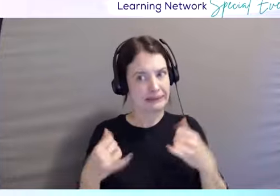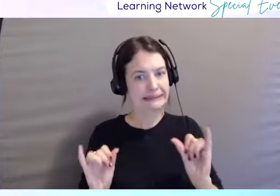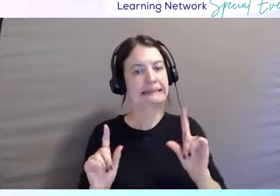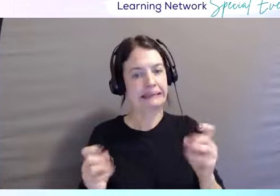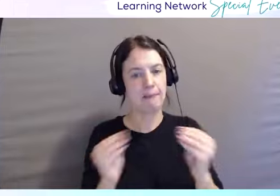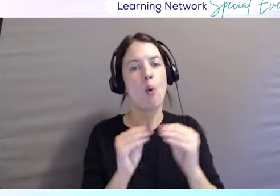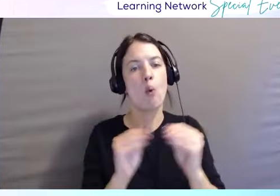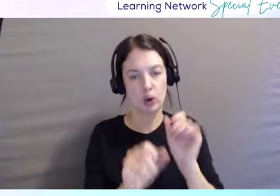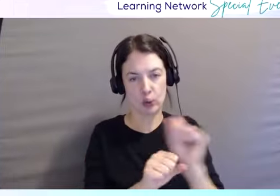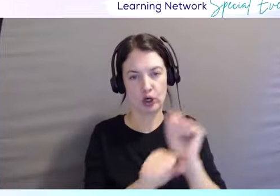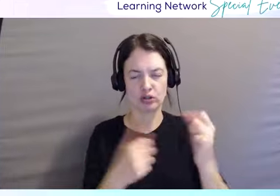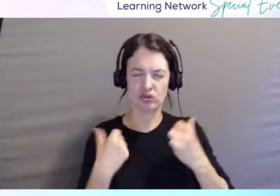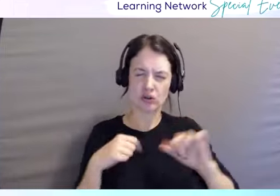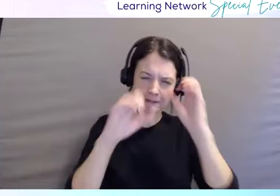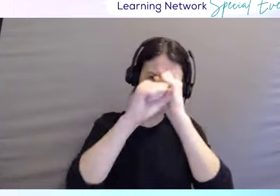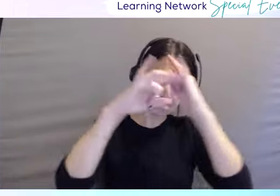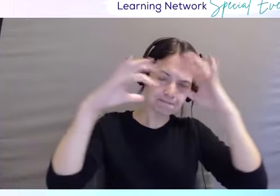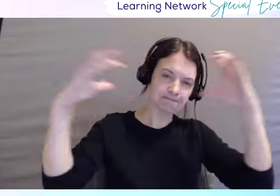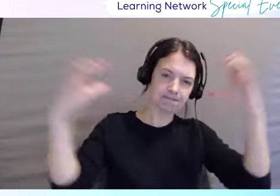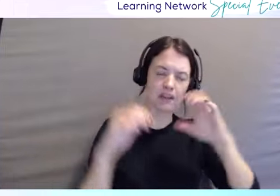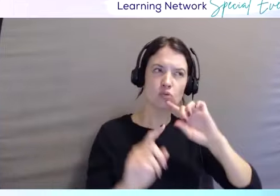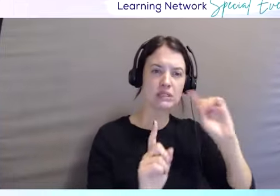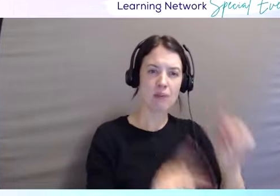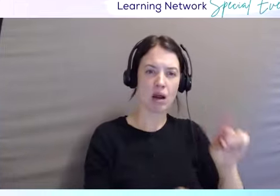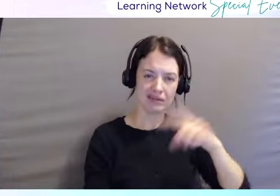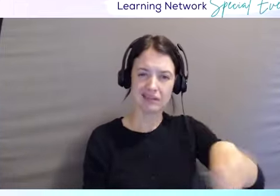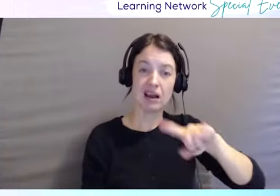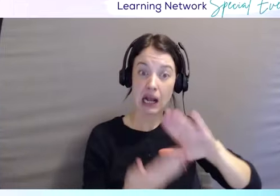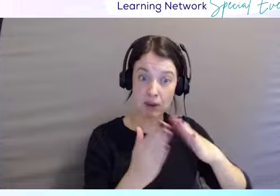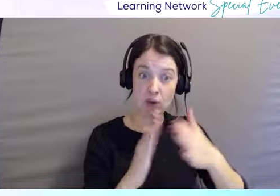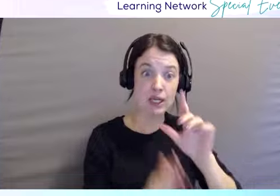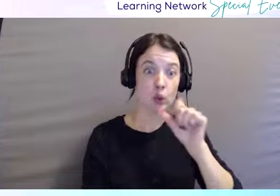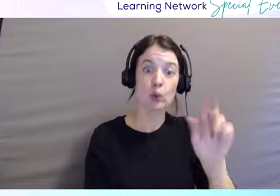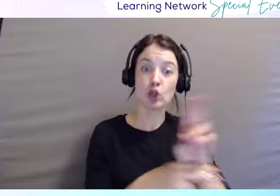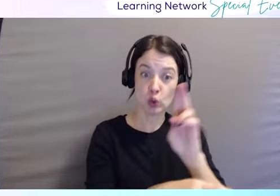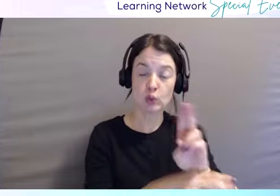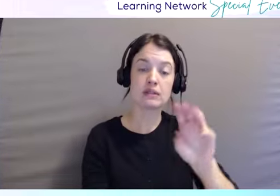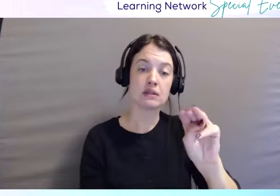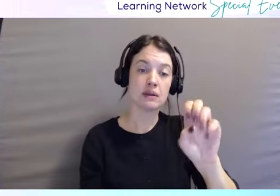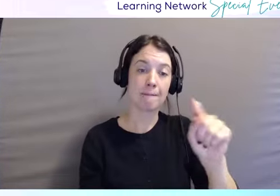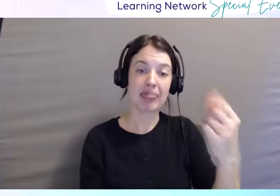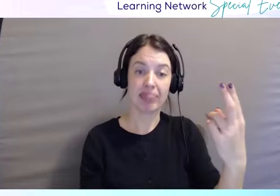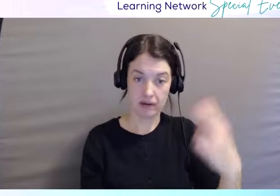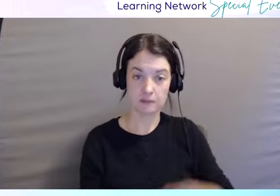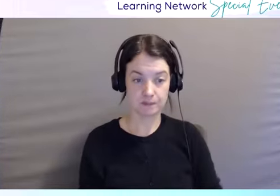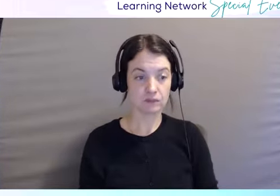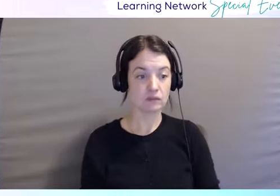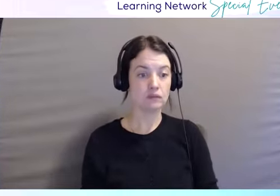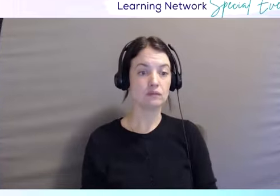and understand how we can best respond to women and men who are on meth. We did find that sexual minorities and